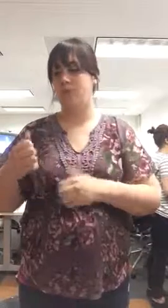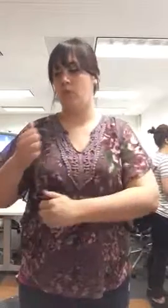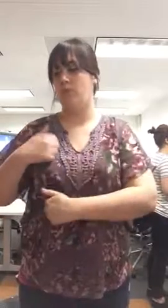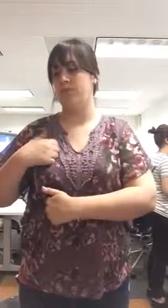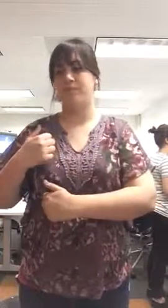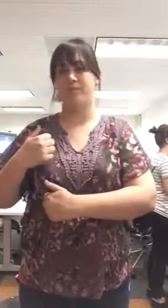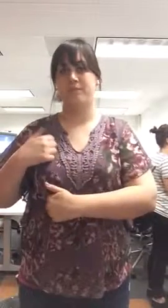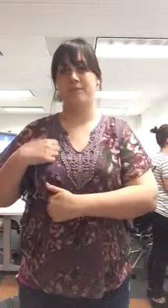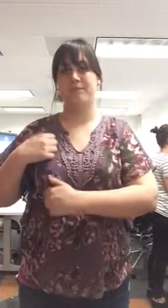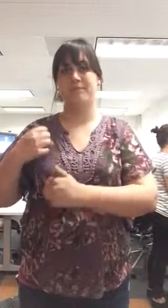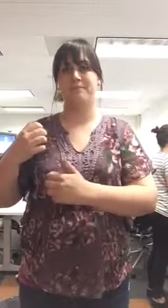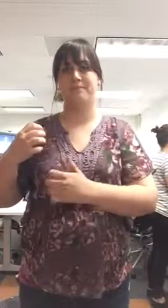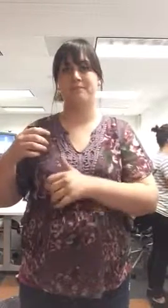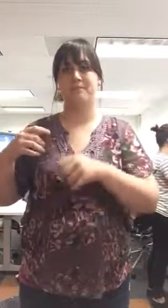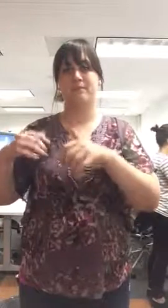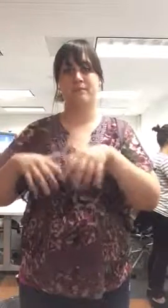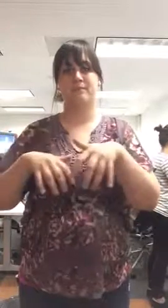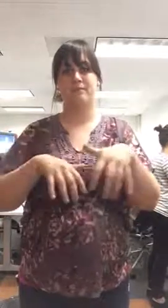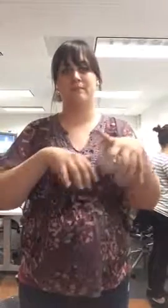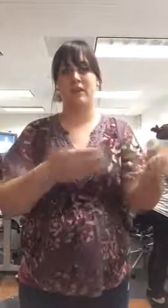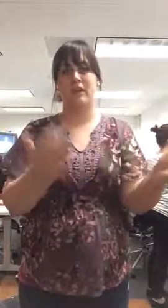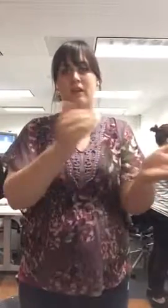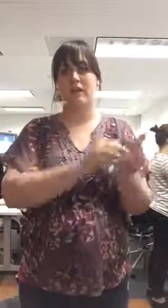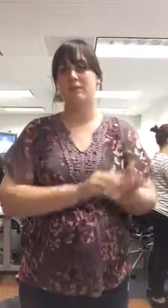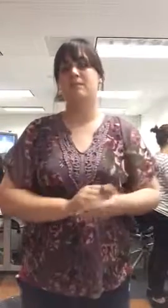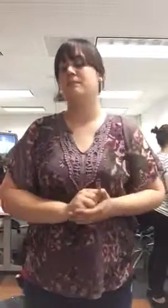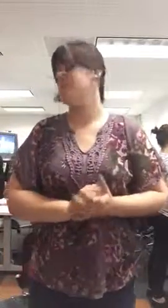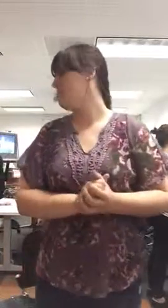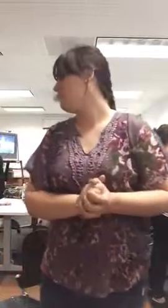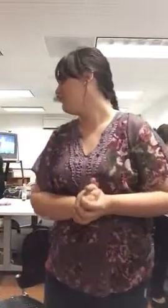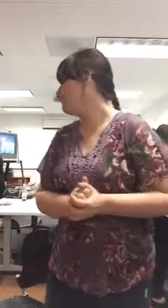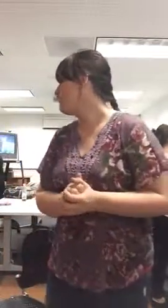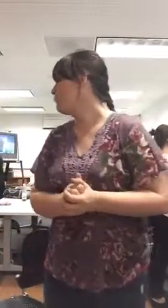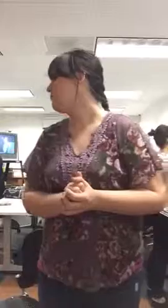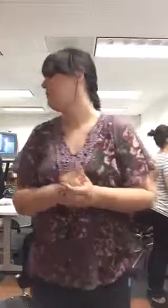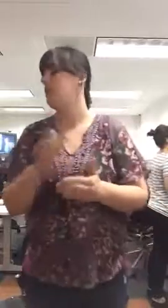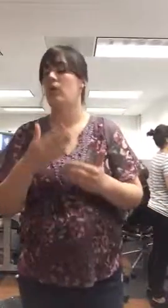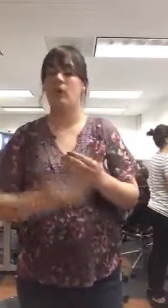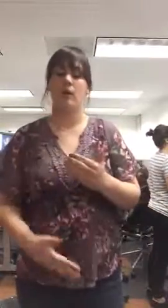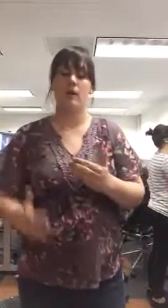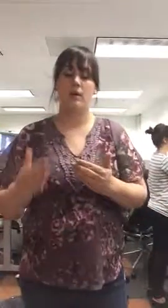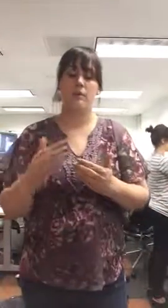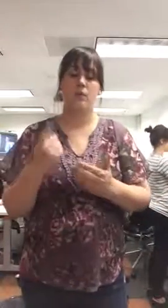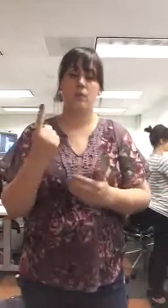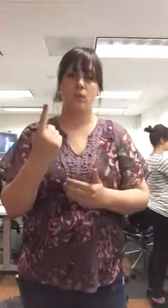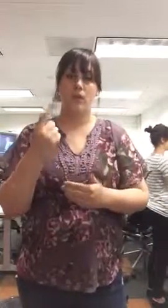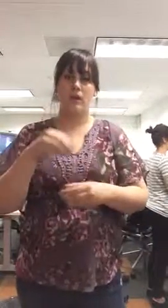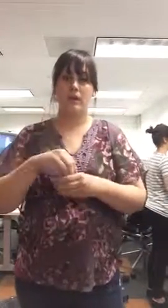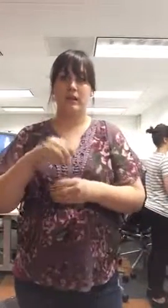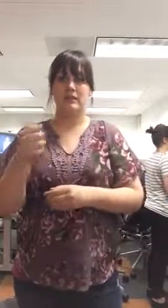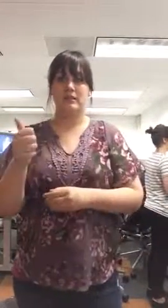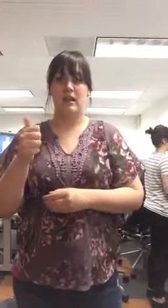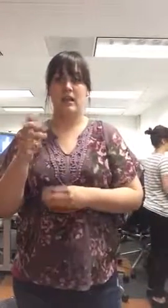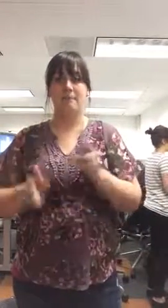noises. Now, not that many people were killed, only 20 to 30 million. Now, going on with this, about 1 in 10 people died during the war. On the